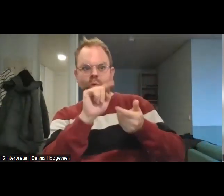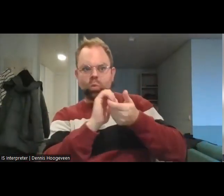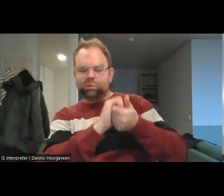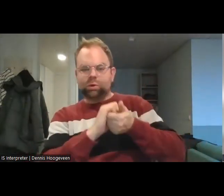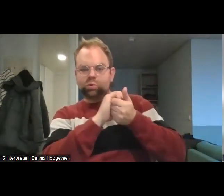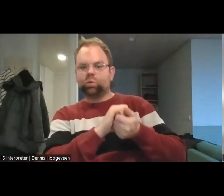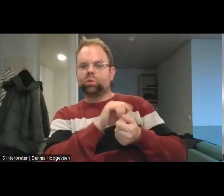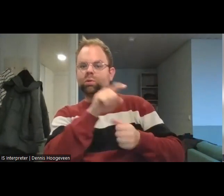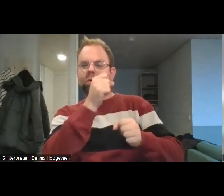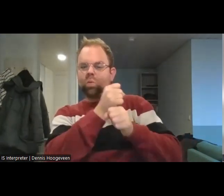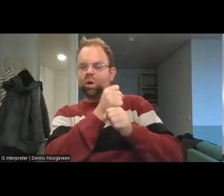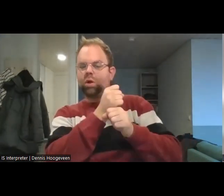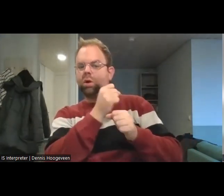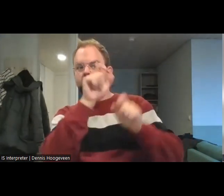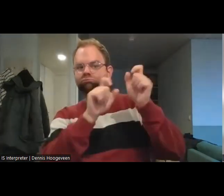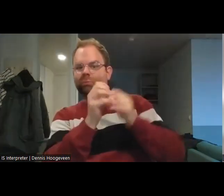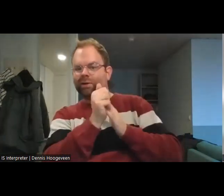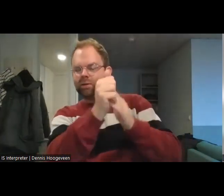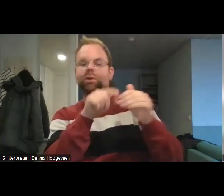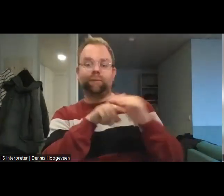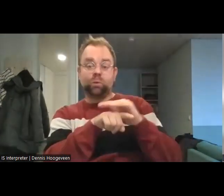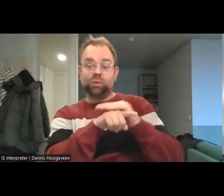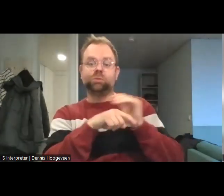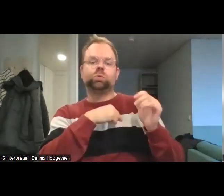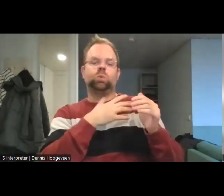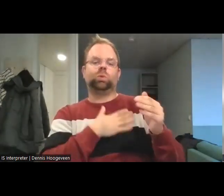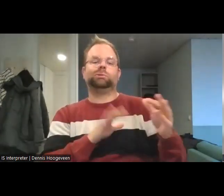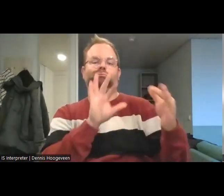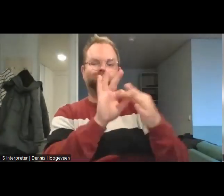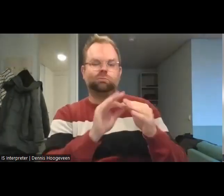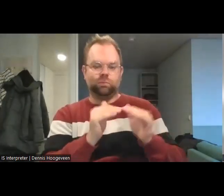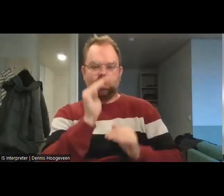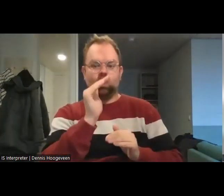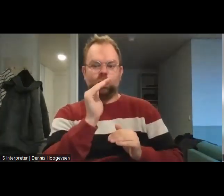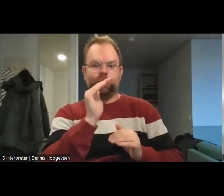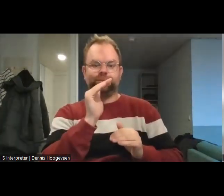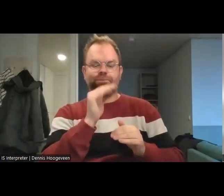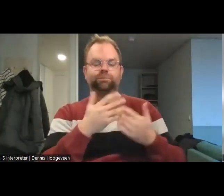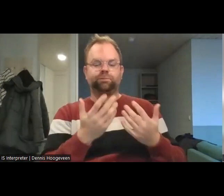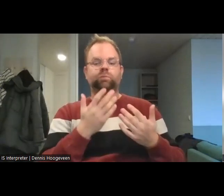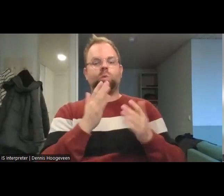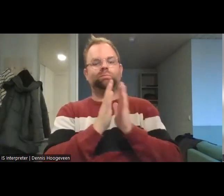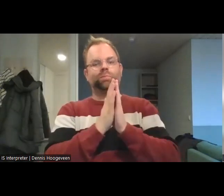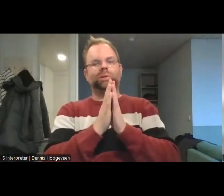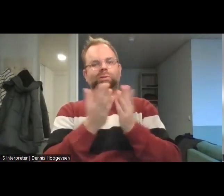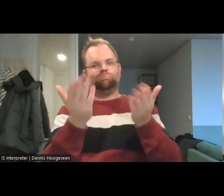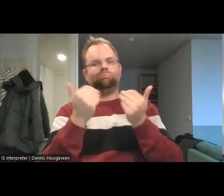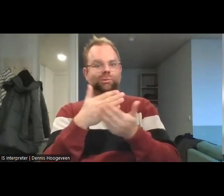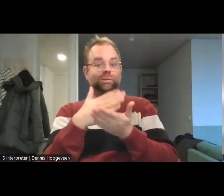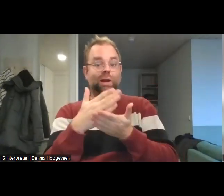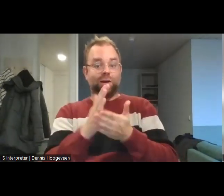And we are coming into the last minutes of our webinar today, so I don't know if there are any